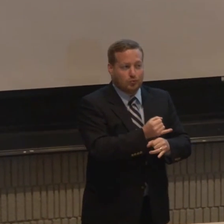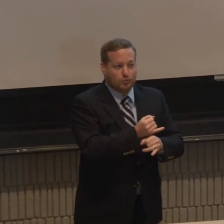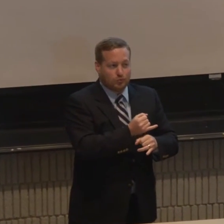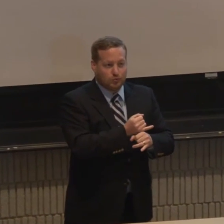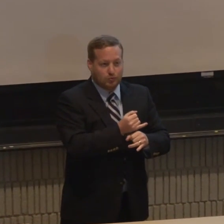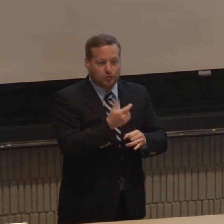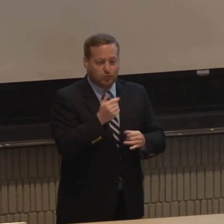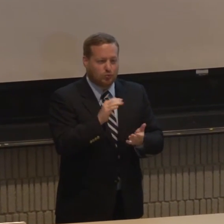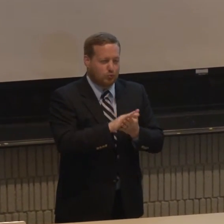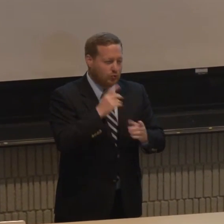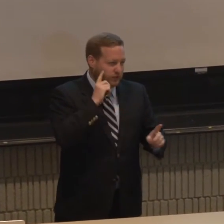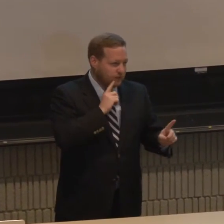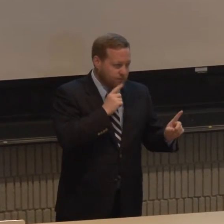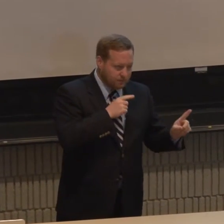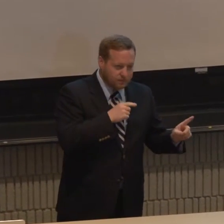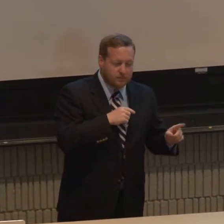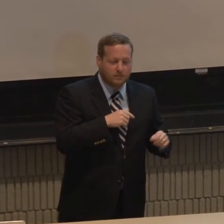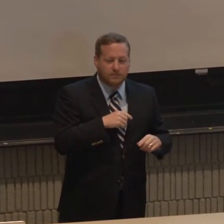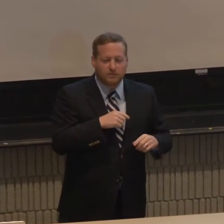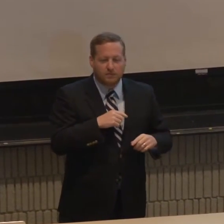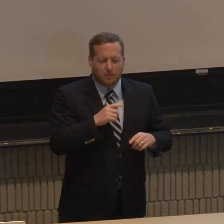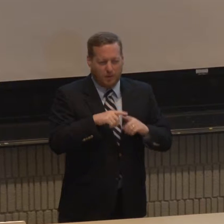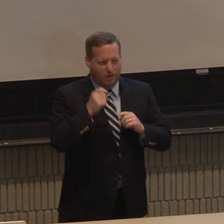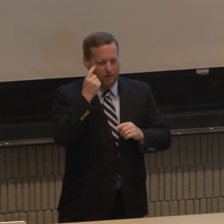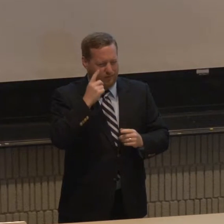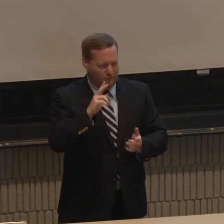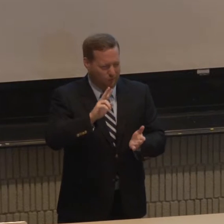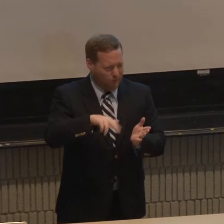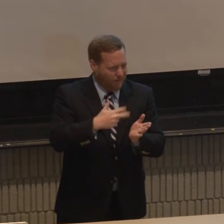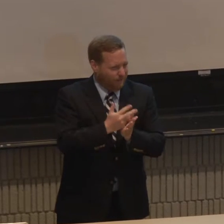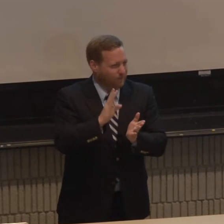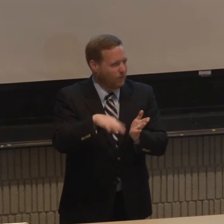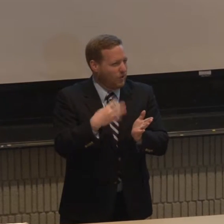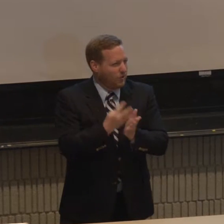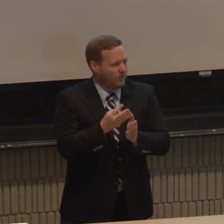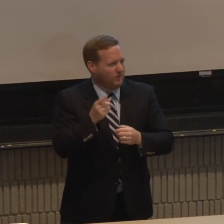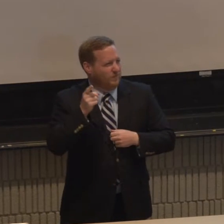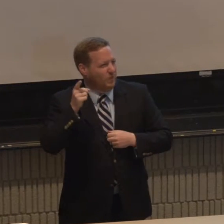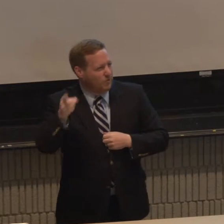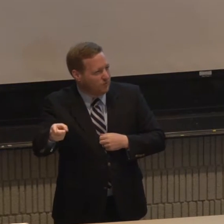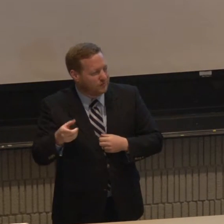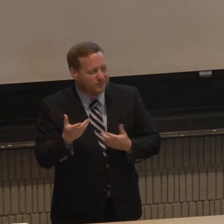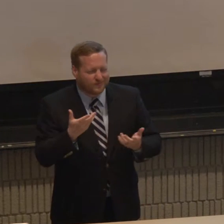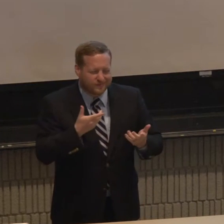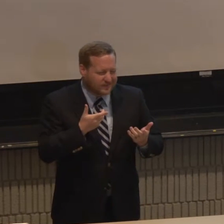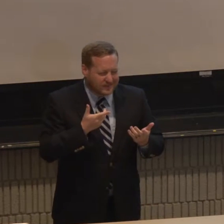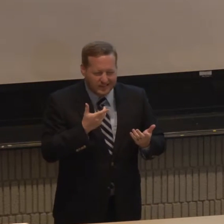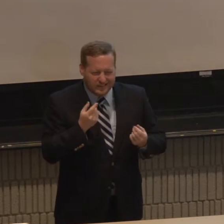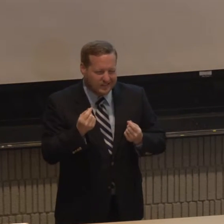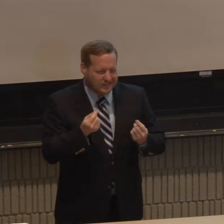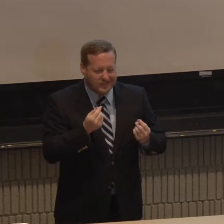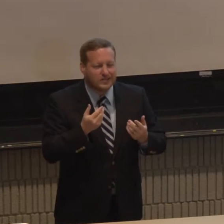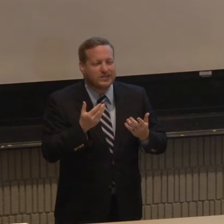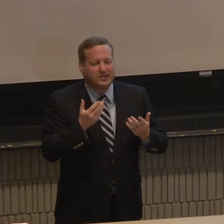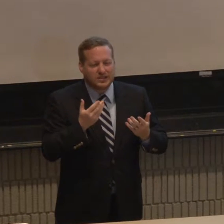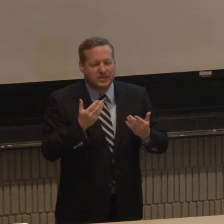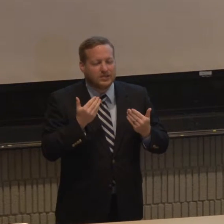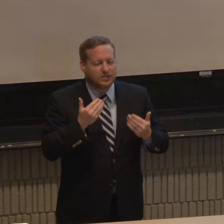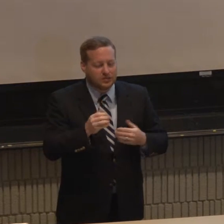And eventually, her family discovered the Georgia School for the Deaf. Now, that was about a 3 or 4 hour drive